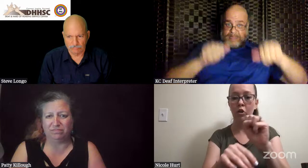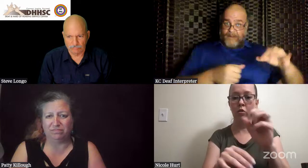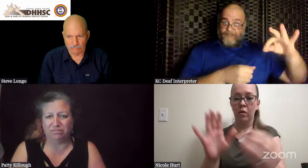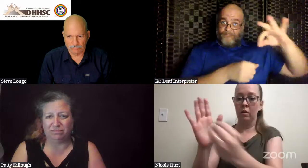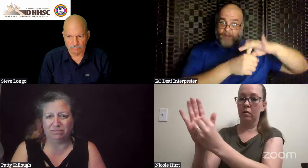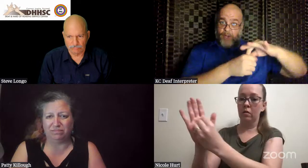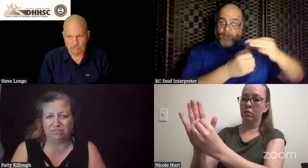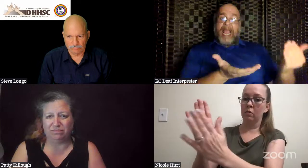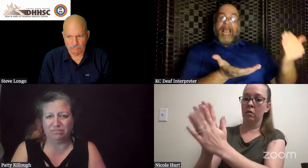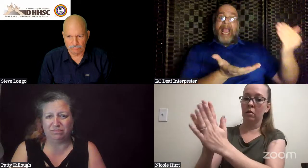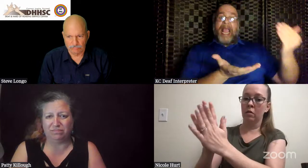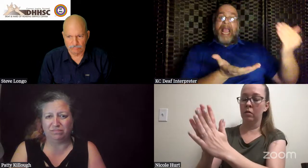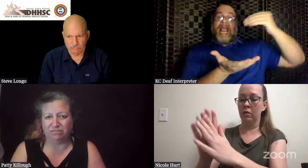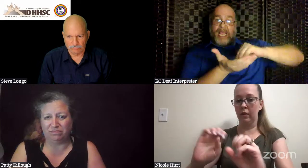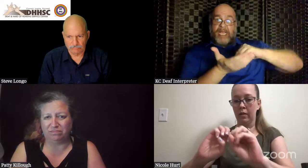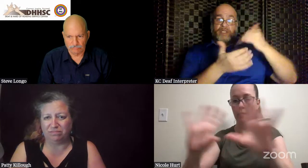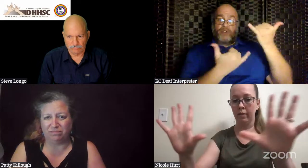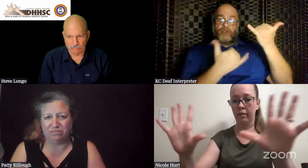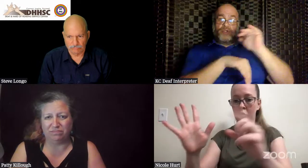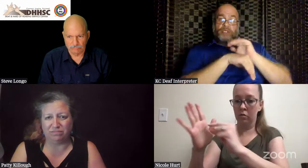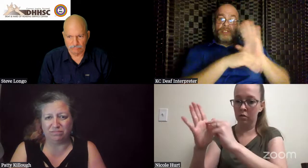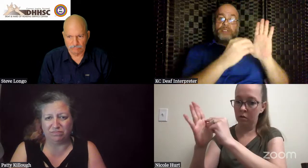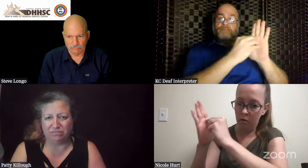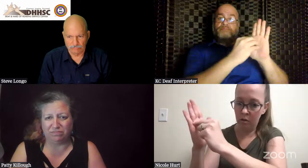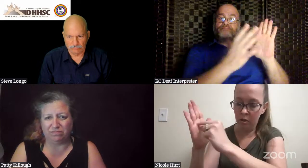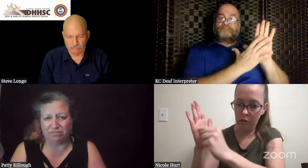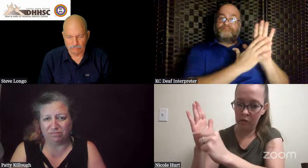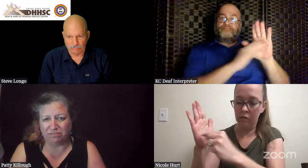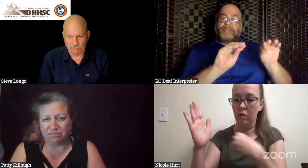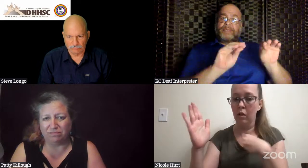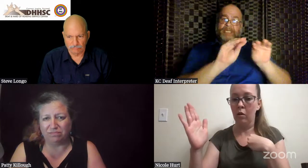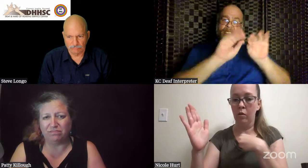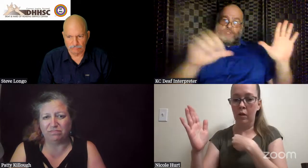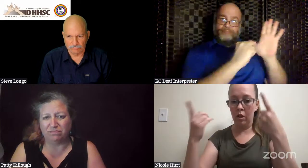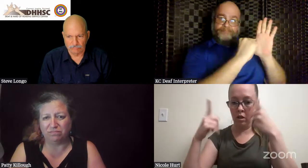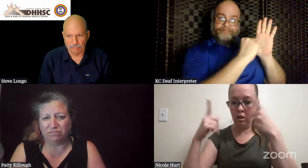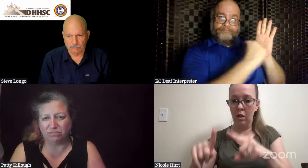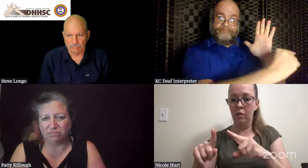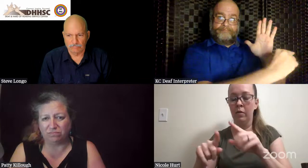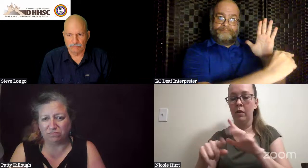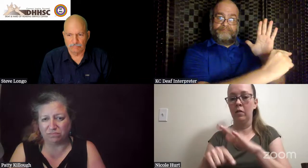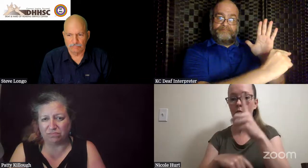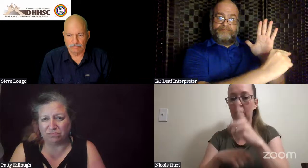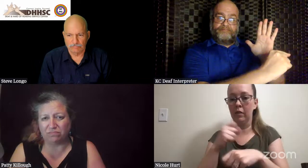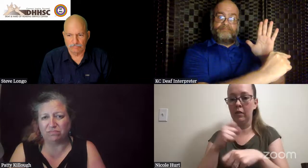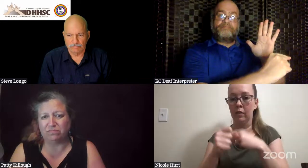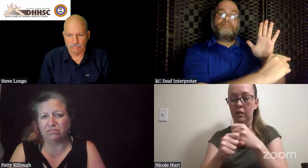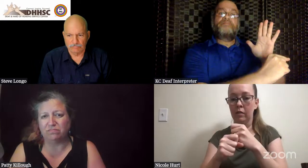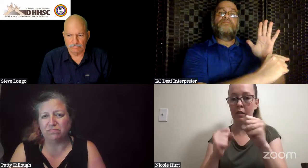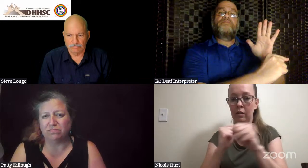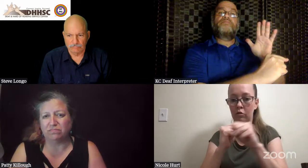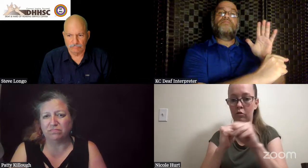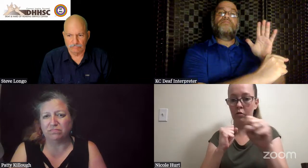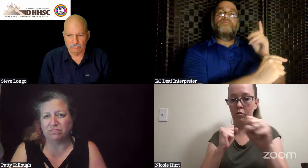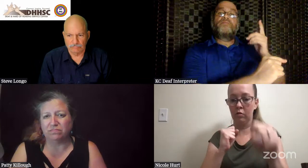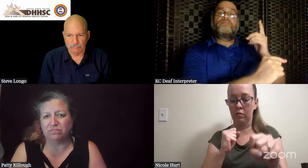to see if we need to vote again and put that in these minutes